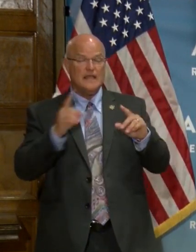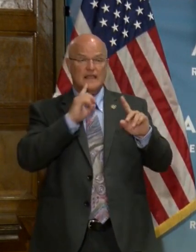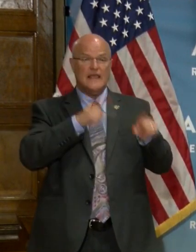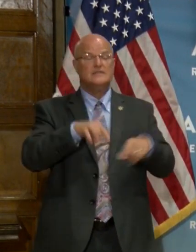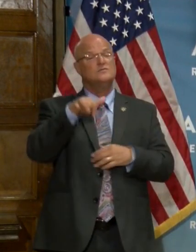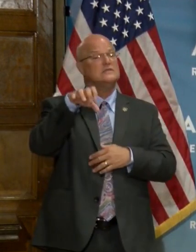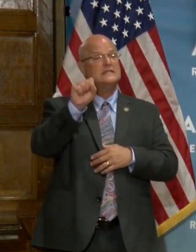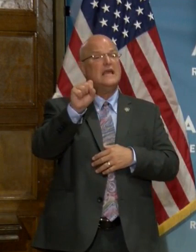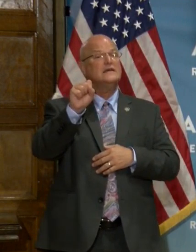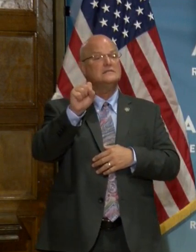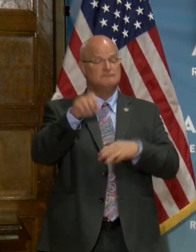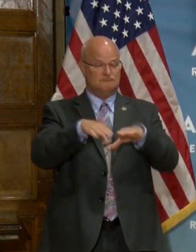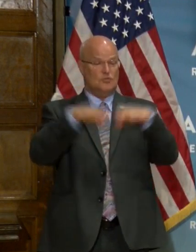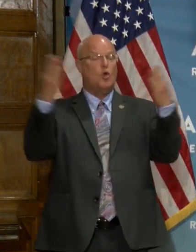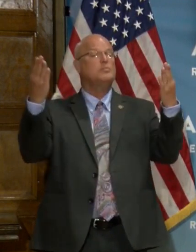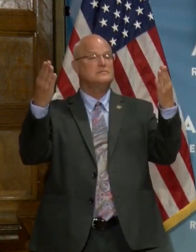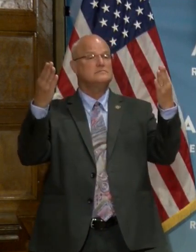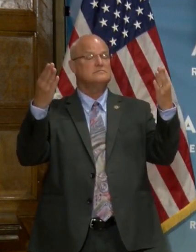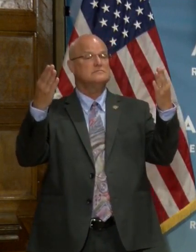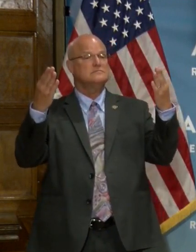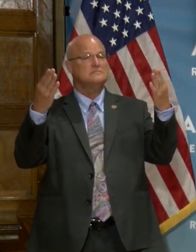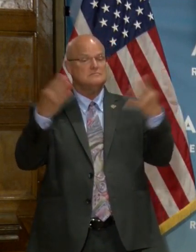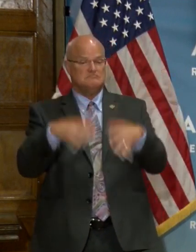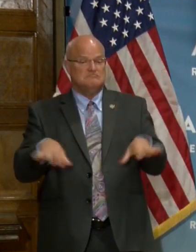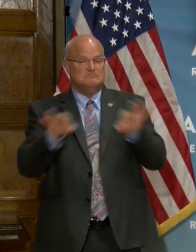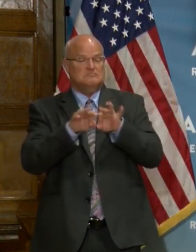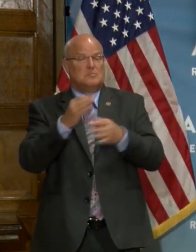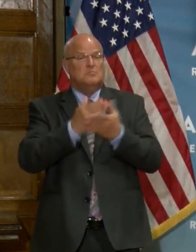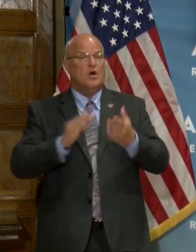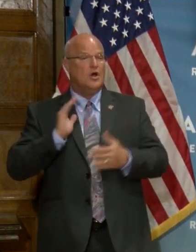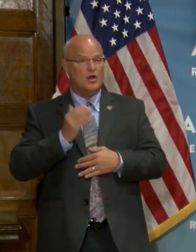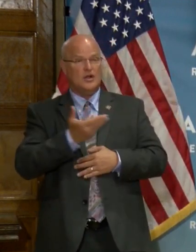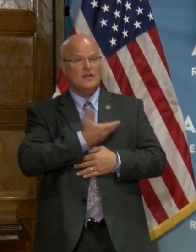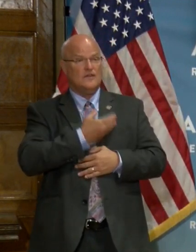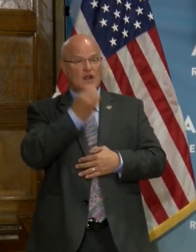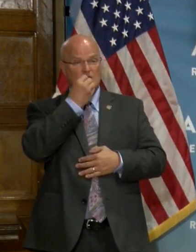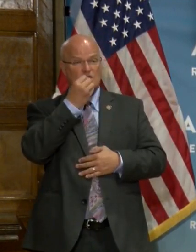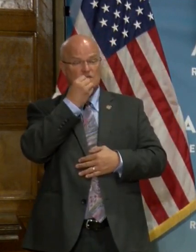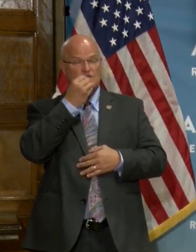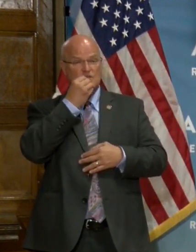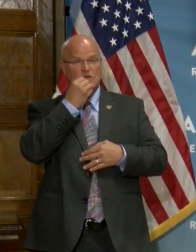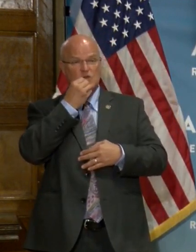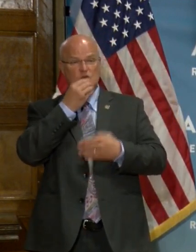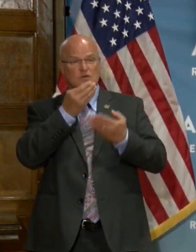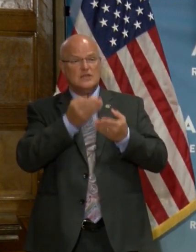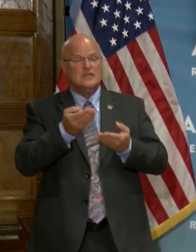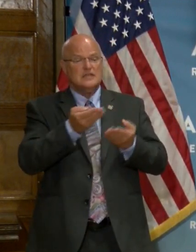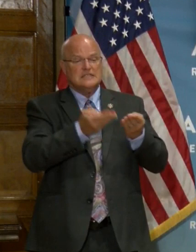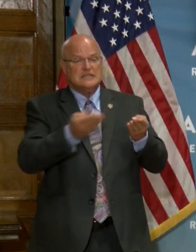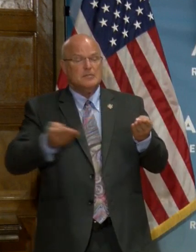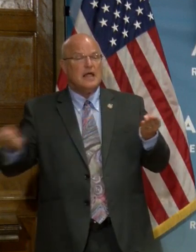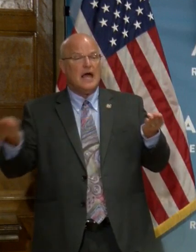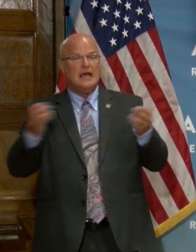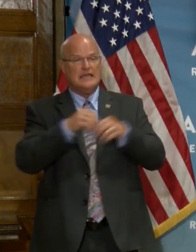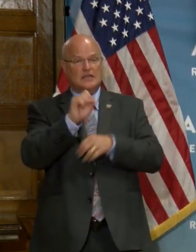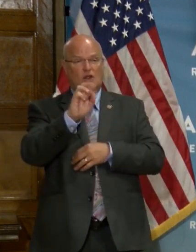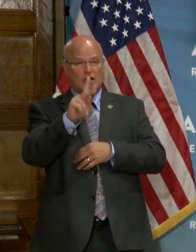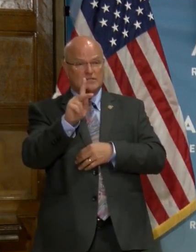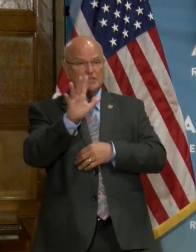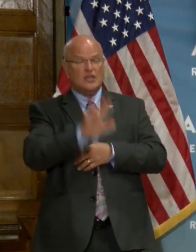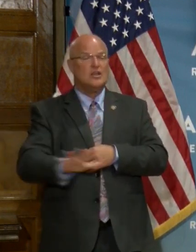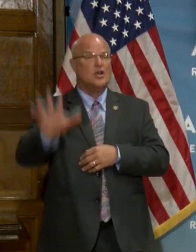answer is yes, they should remain open. They're a vital part of our food chain, not just in Arkansas but across our